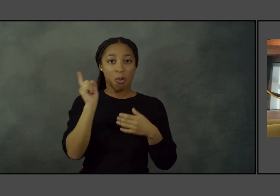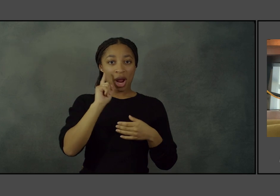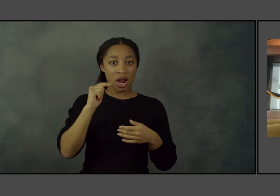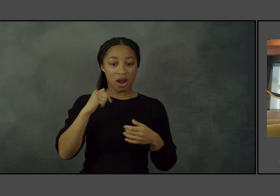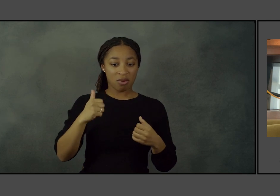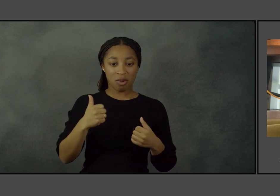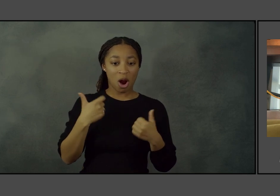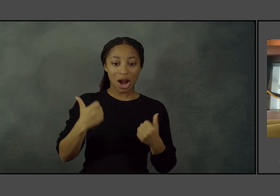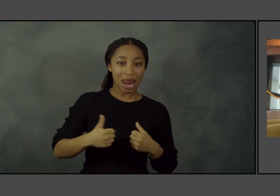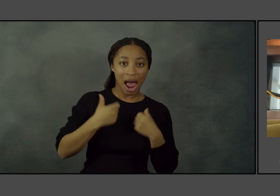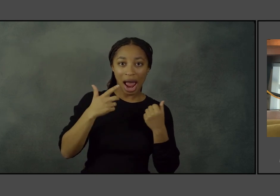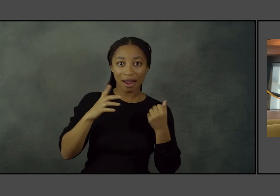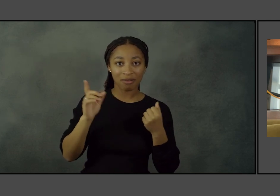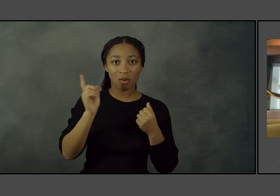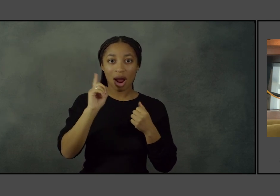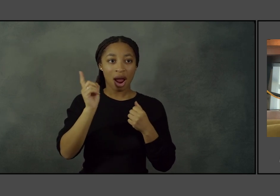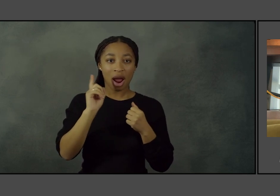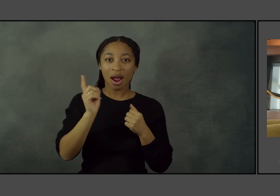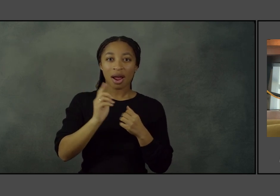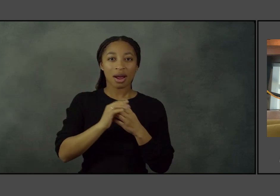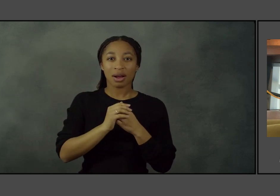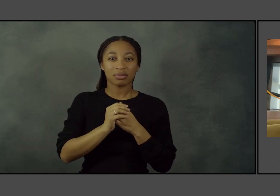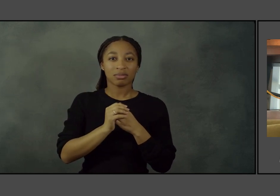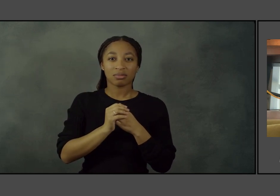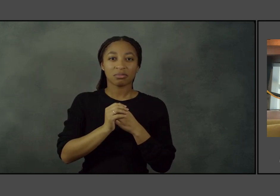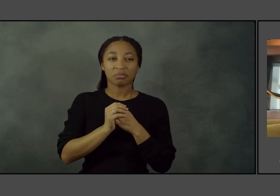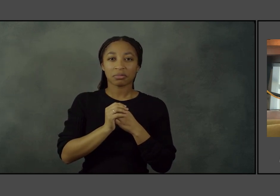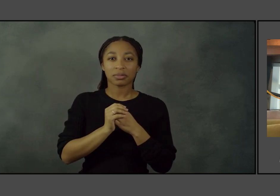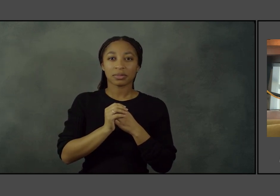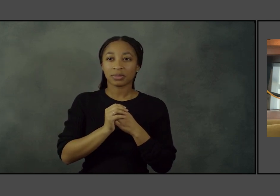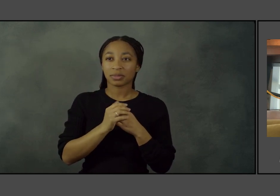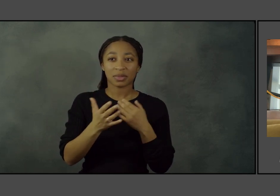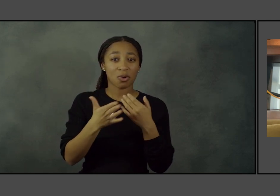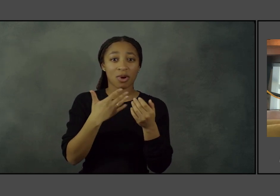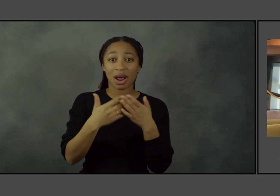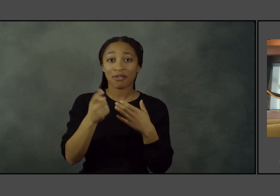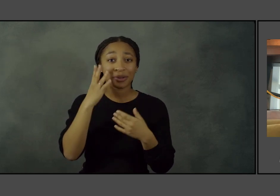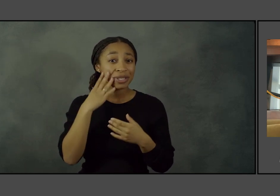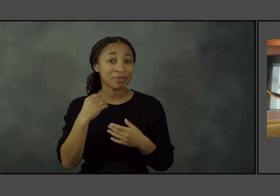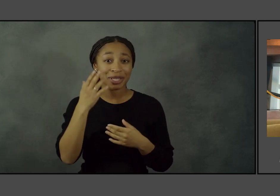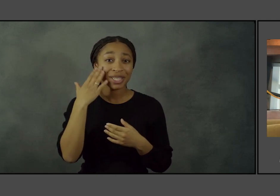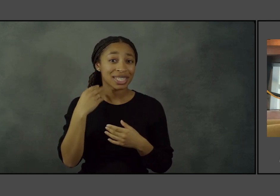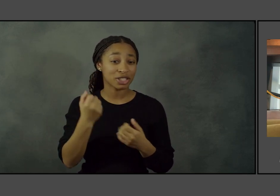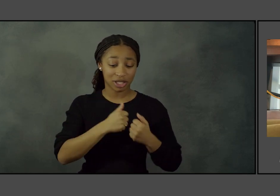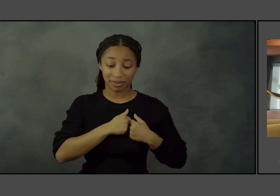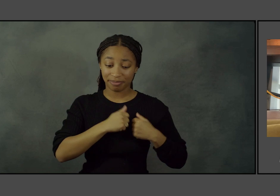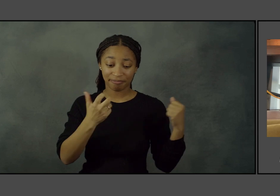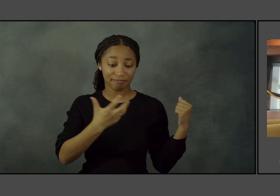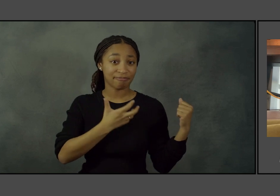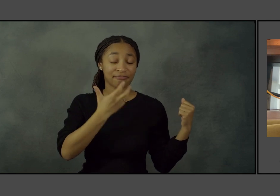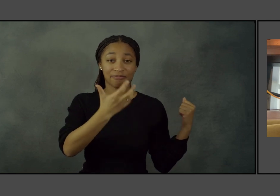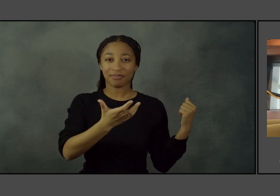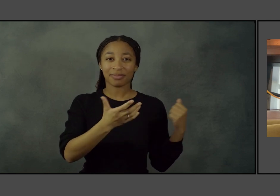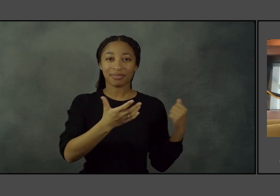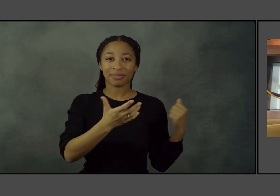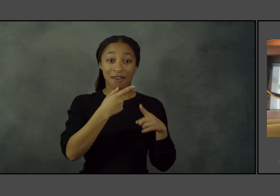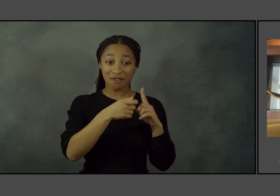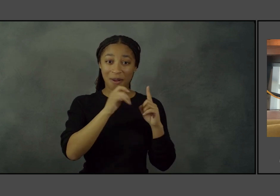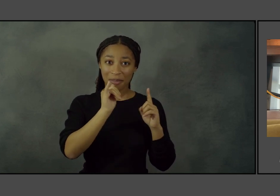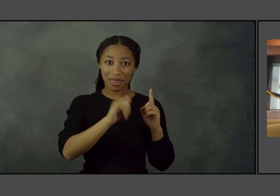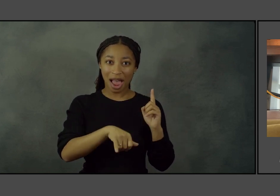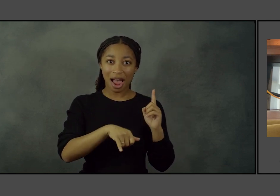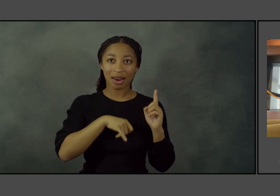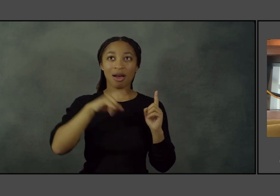of whatever we feel at the mercy of. And from there, utilize that power of the music to create